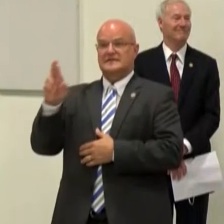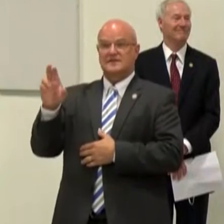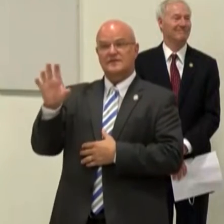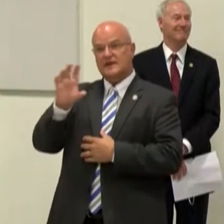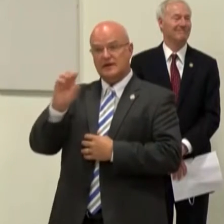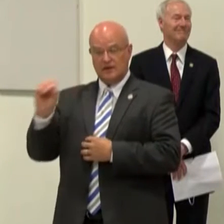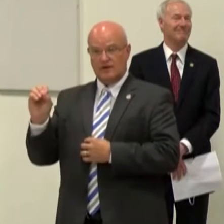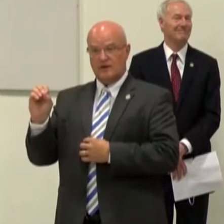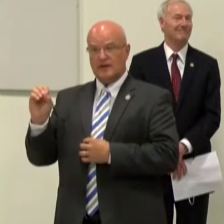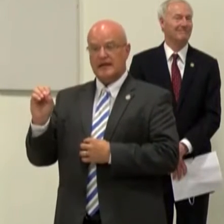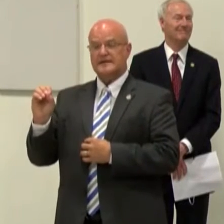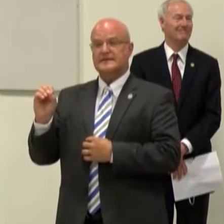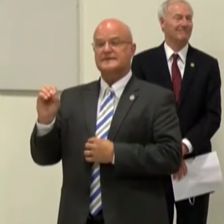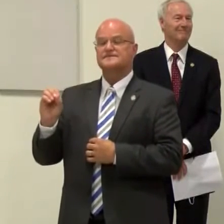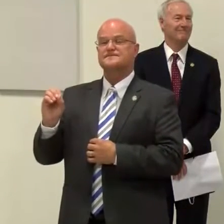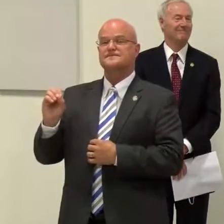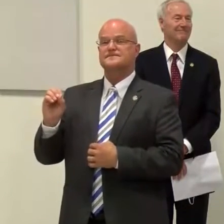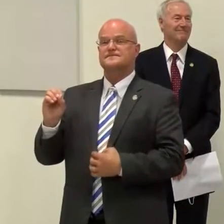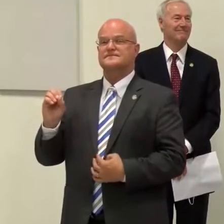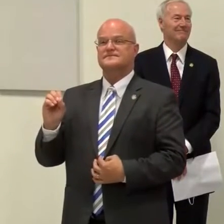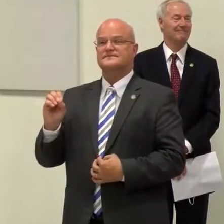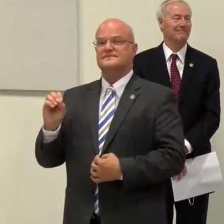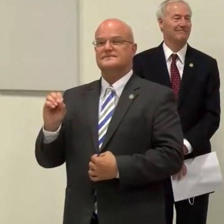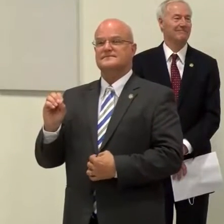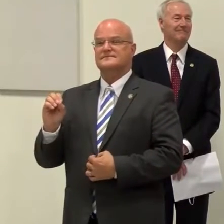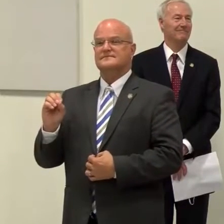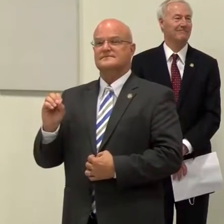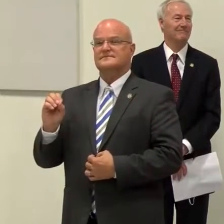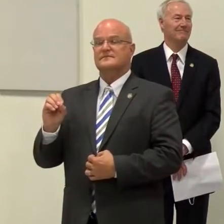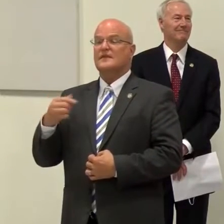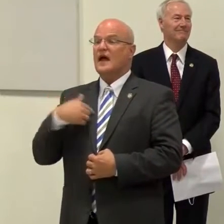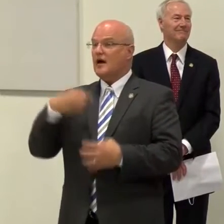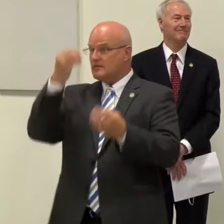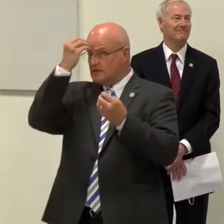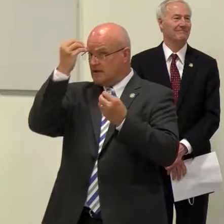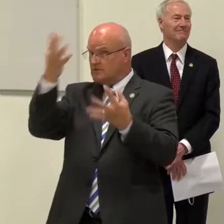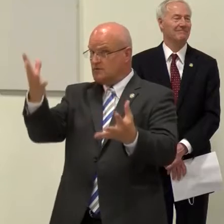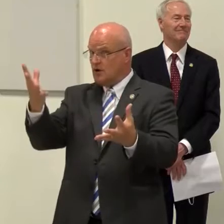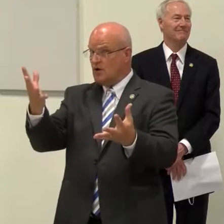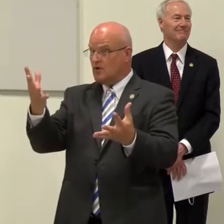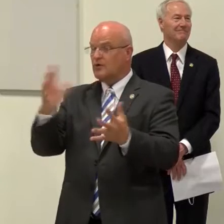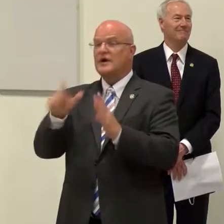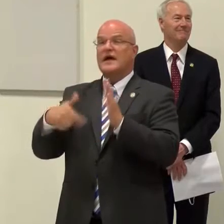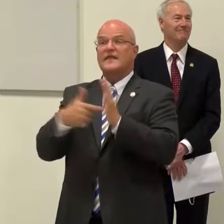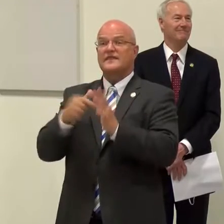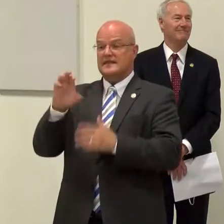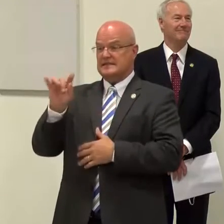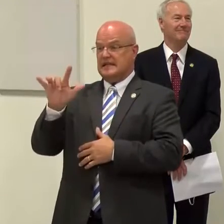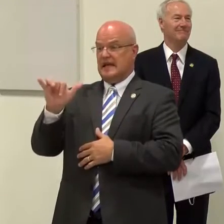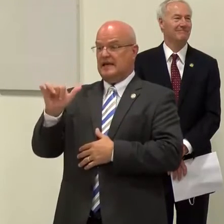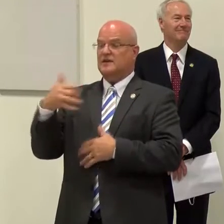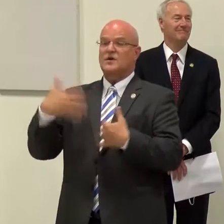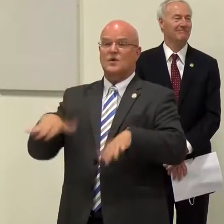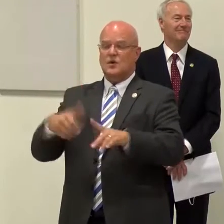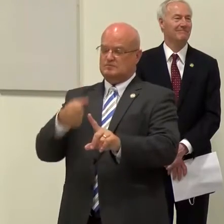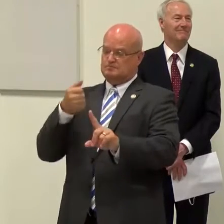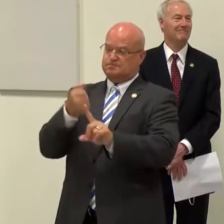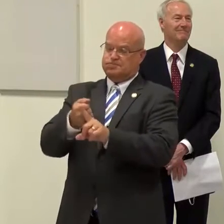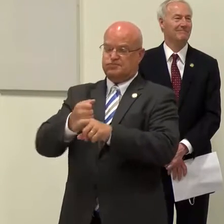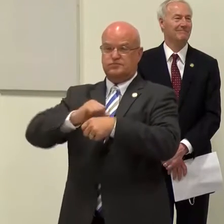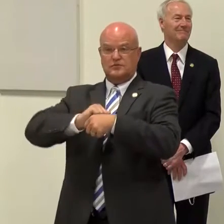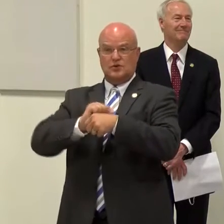han sido el condado más severamente afectada del COVID I want to let you durante know esta that pandemia this county has been the most affected with